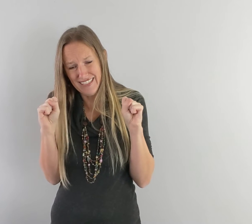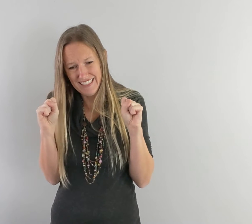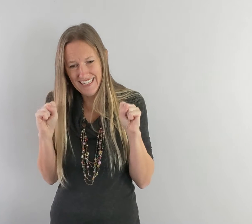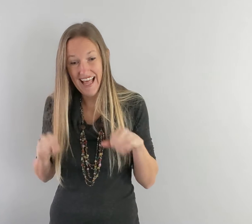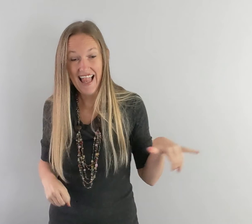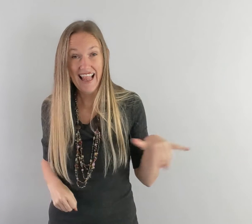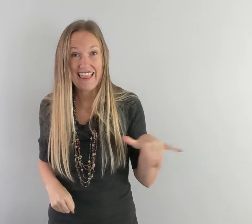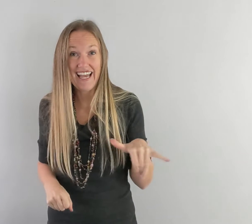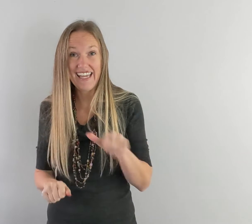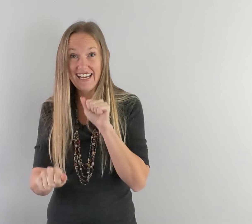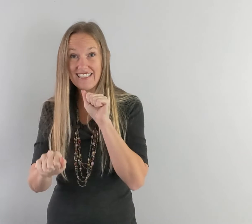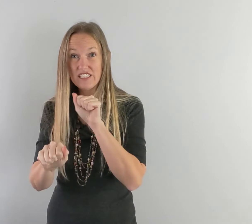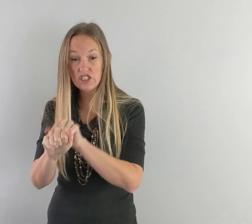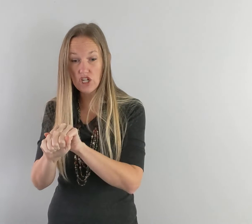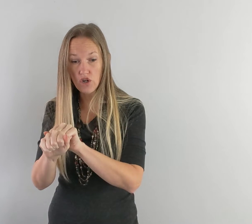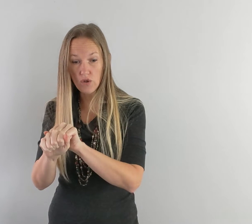expression like a stone.